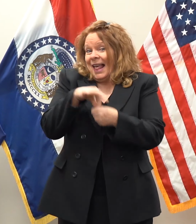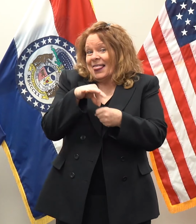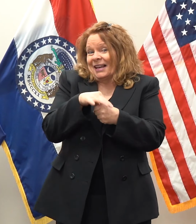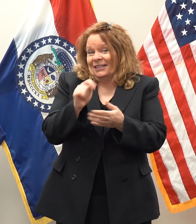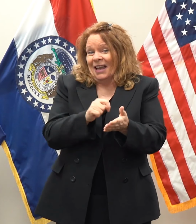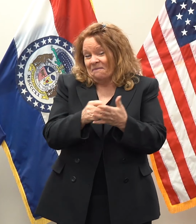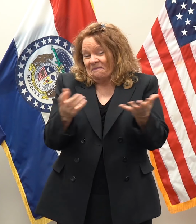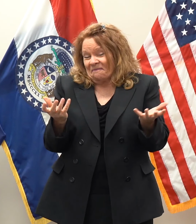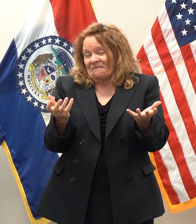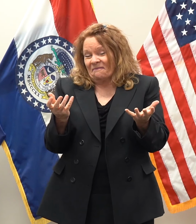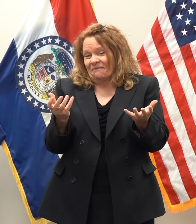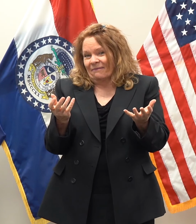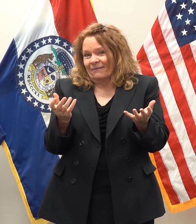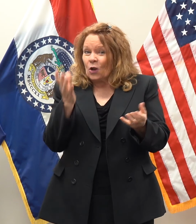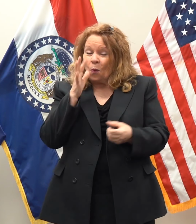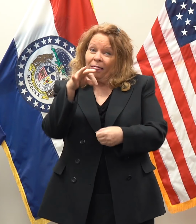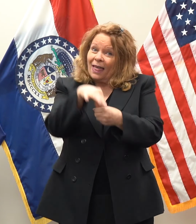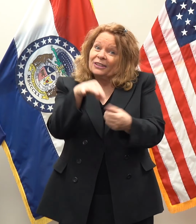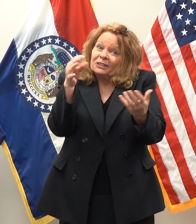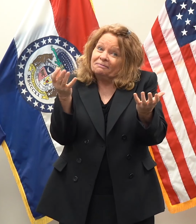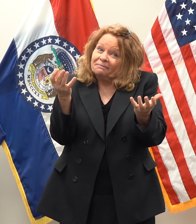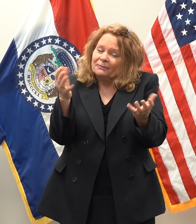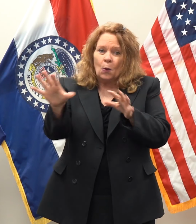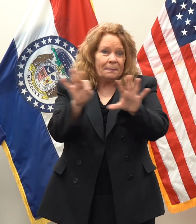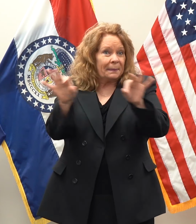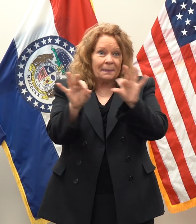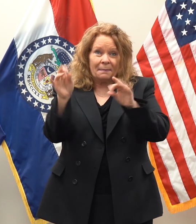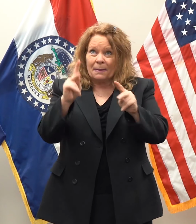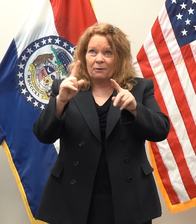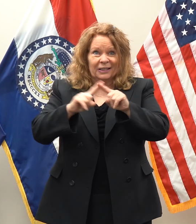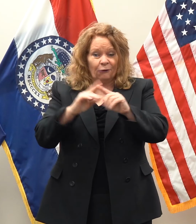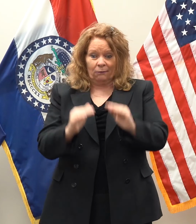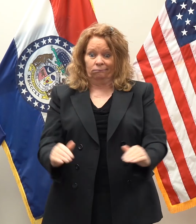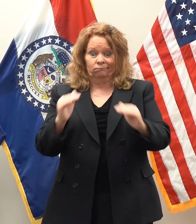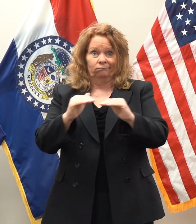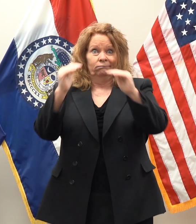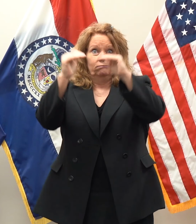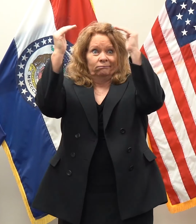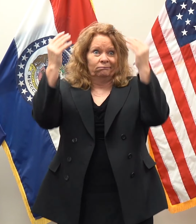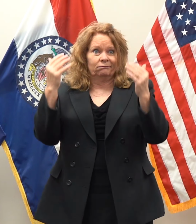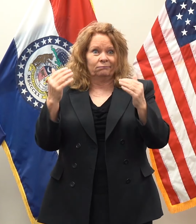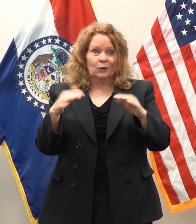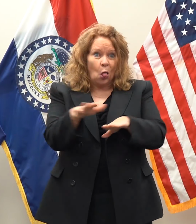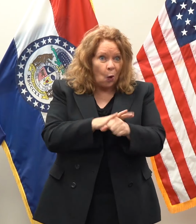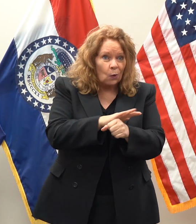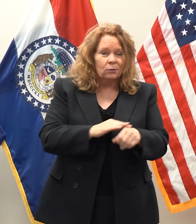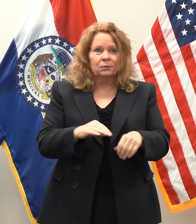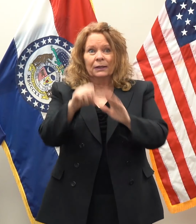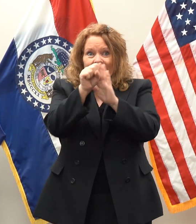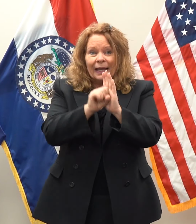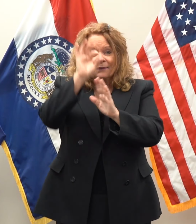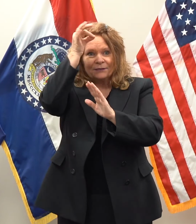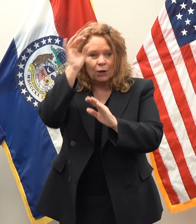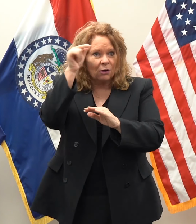season, and there's going to be an election, and we're electing folks at all levels of local and state and federal government,